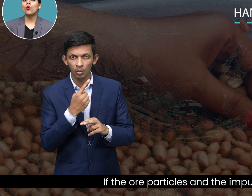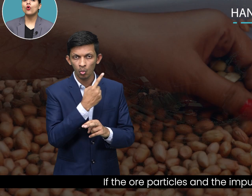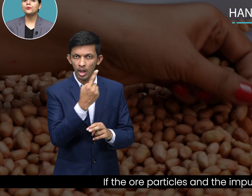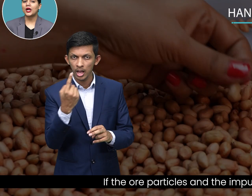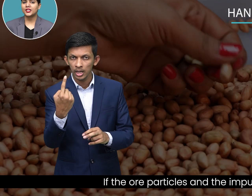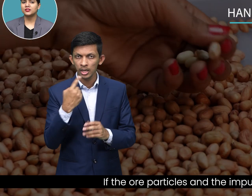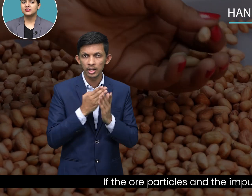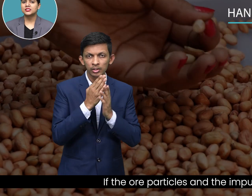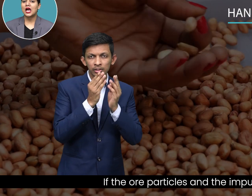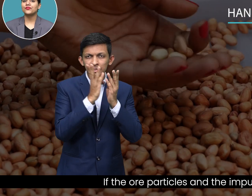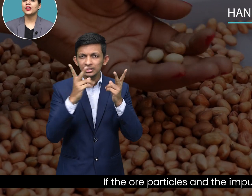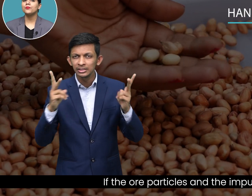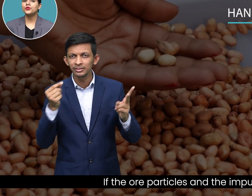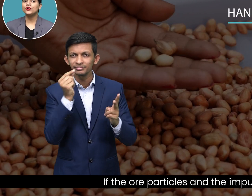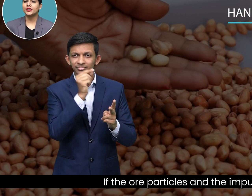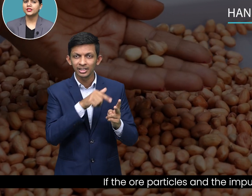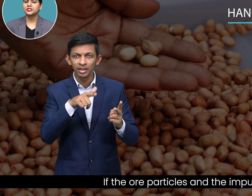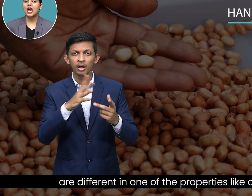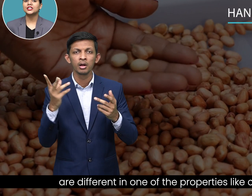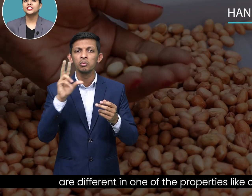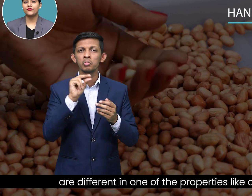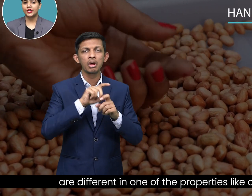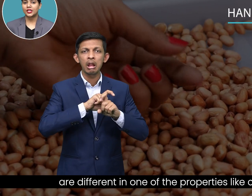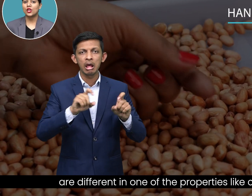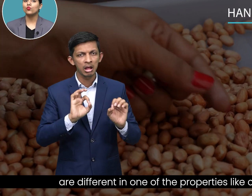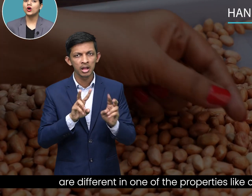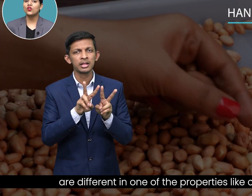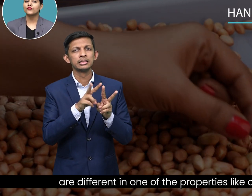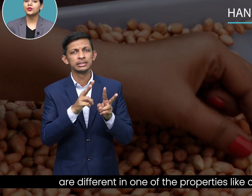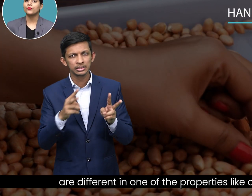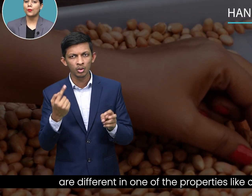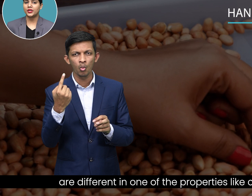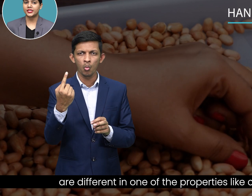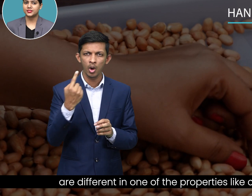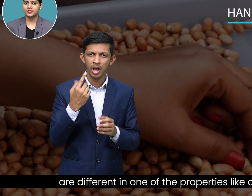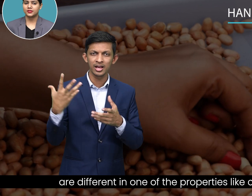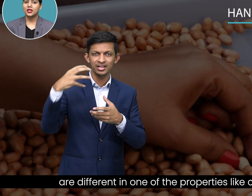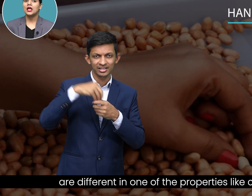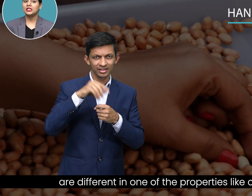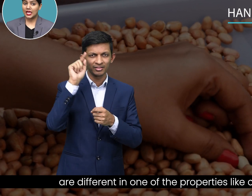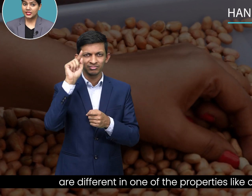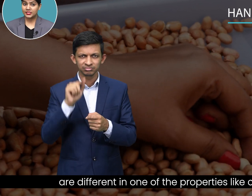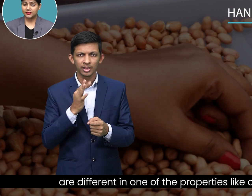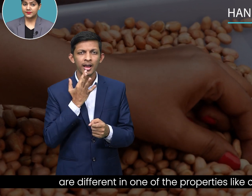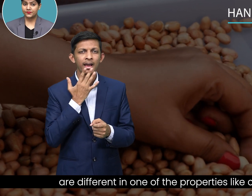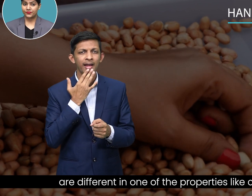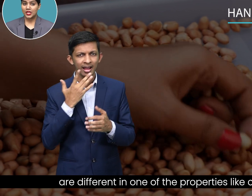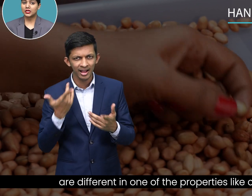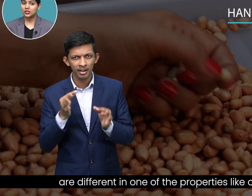If the ore particles and the impurities are different in one of the properties